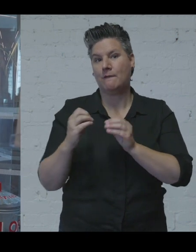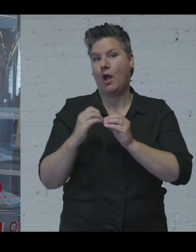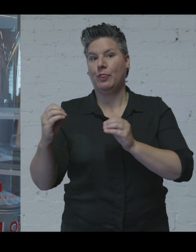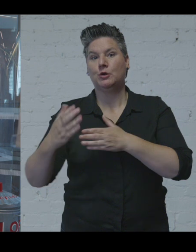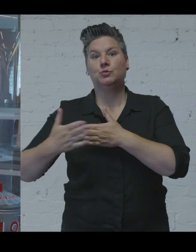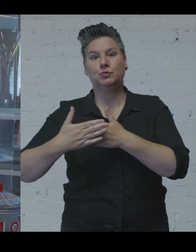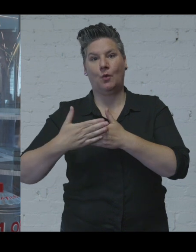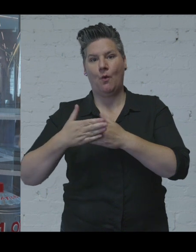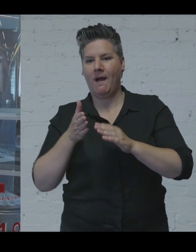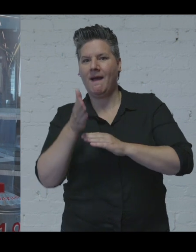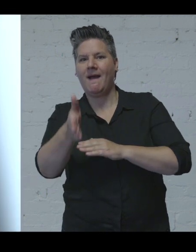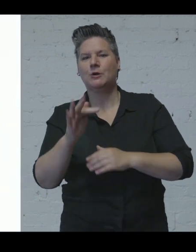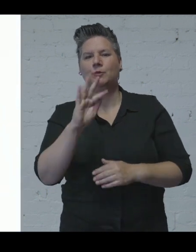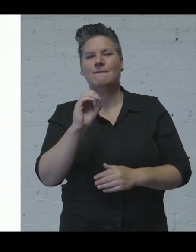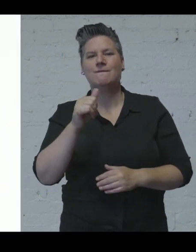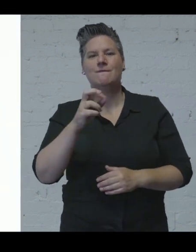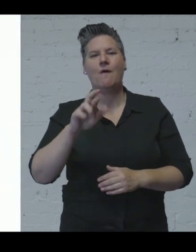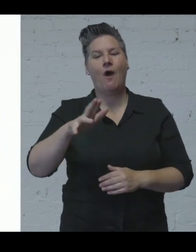users.